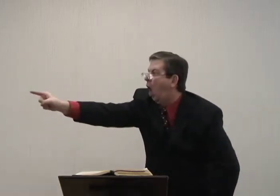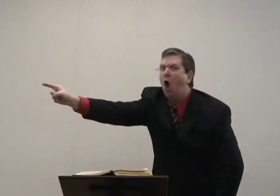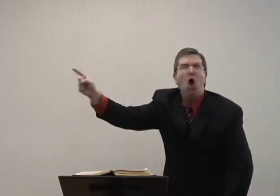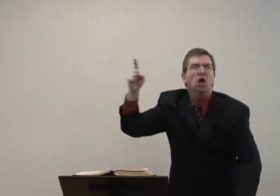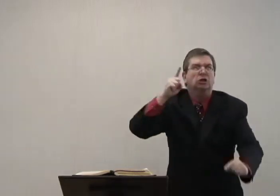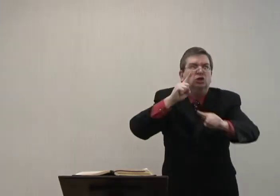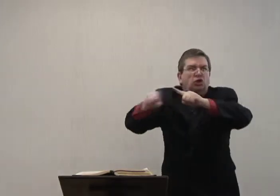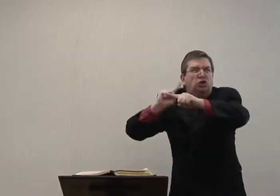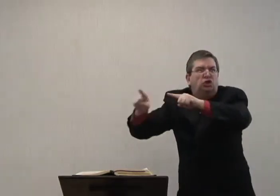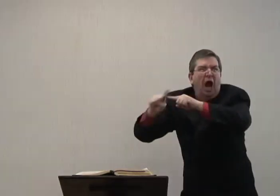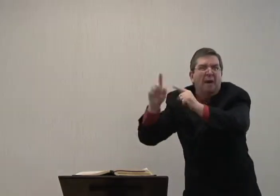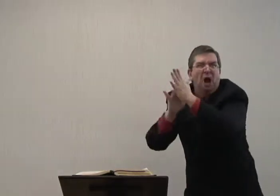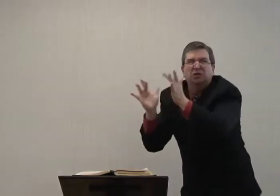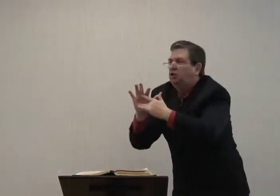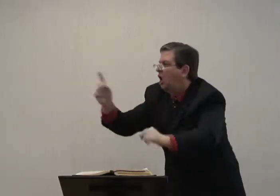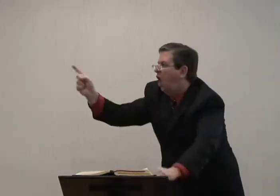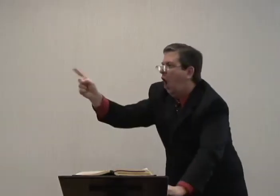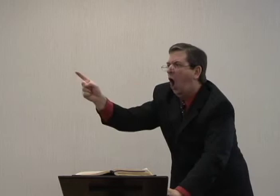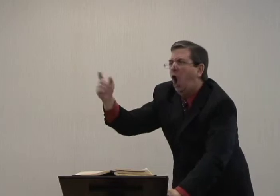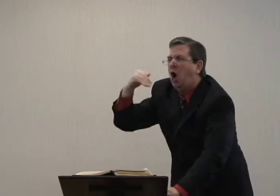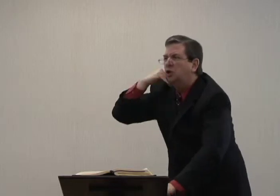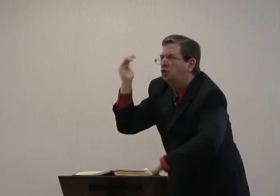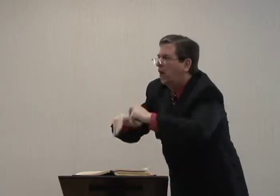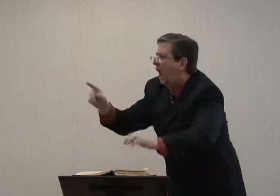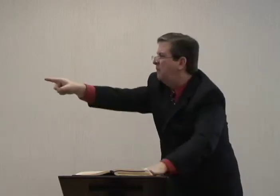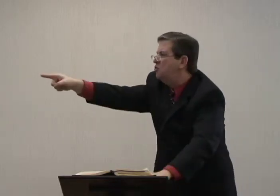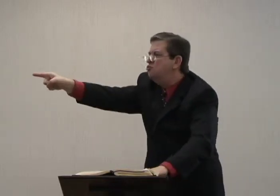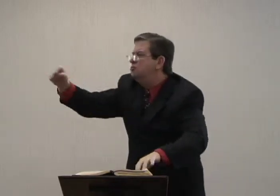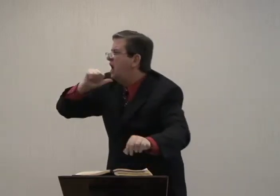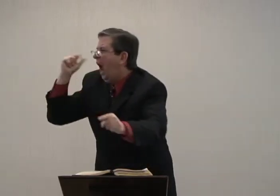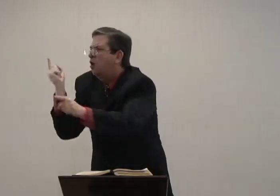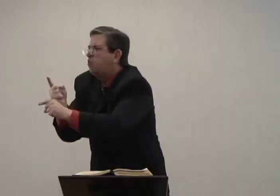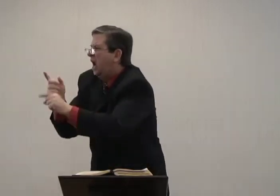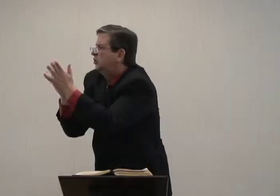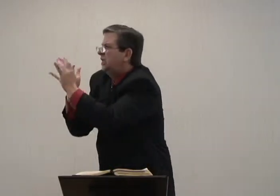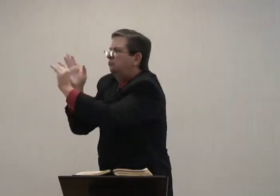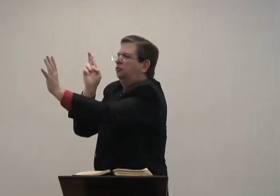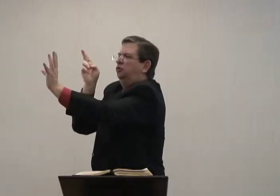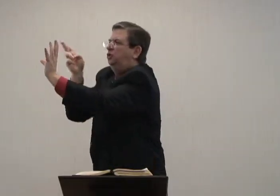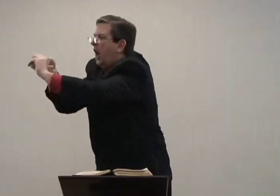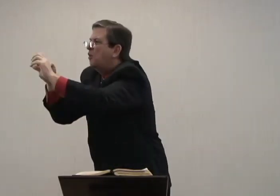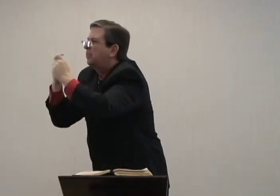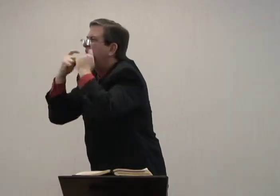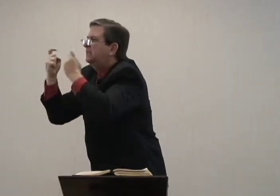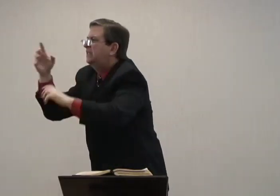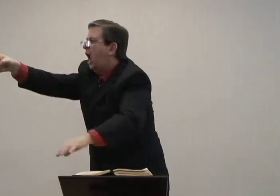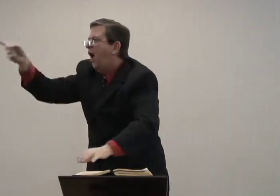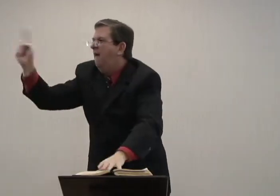And the Pharisees say, shame on you, Jesus, shame on you. It's not right. They join with the